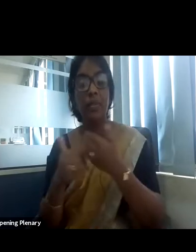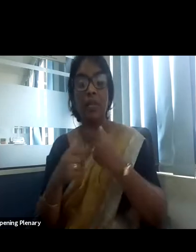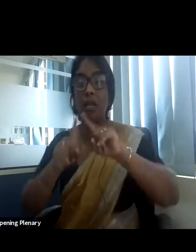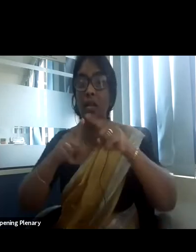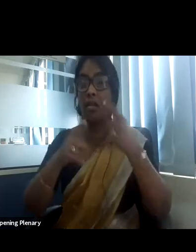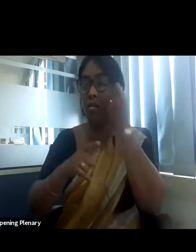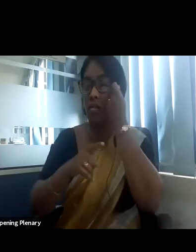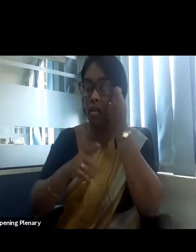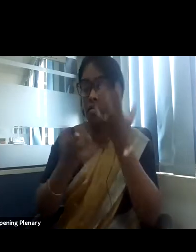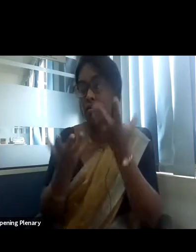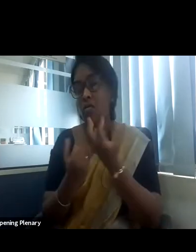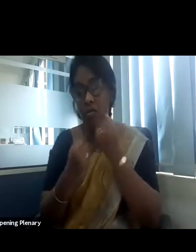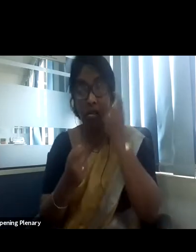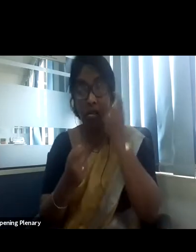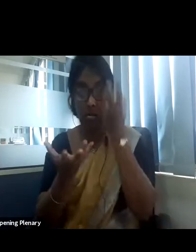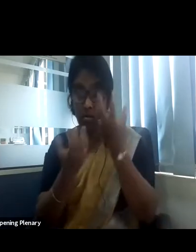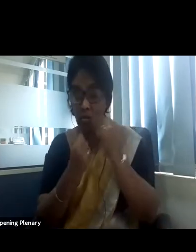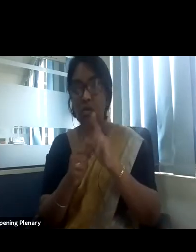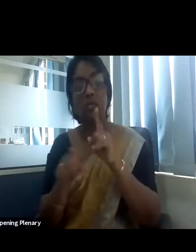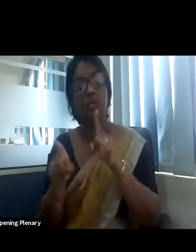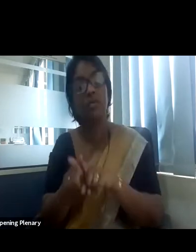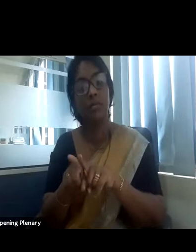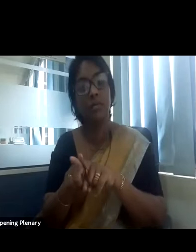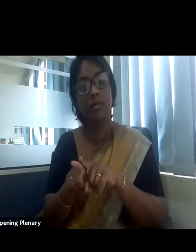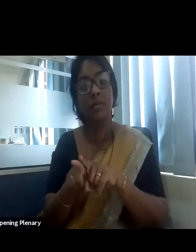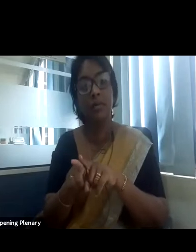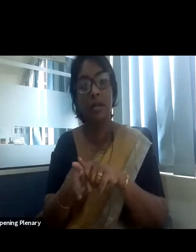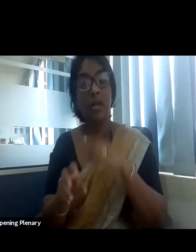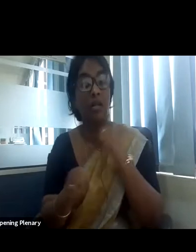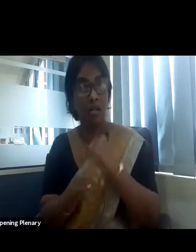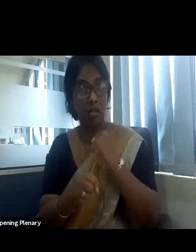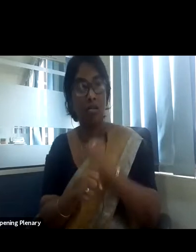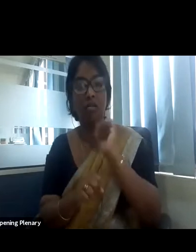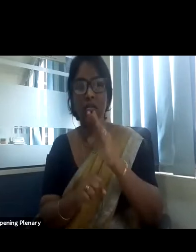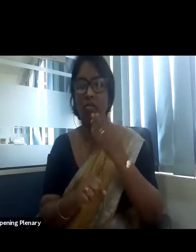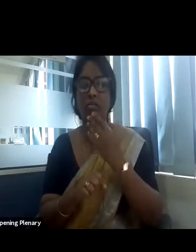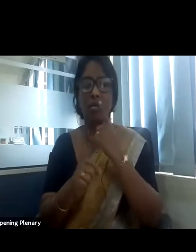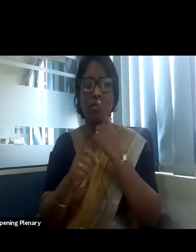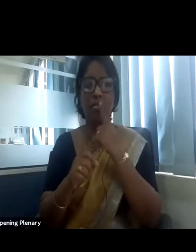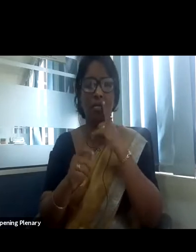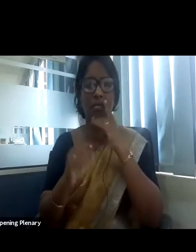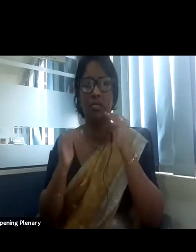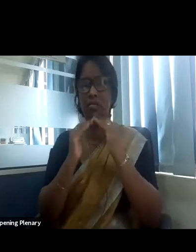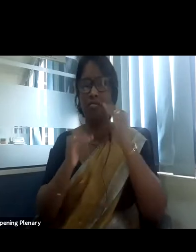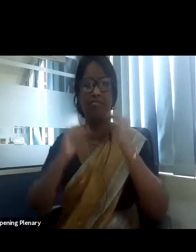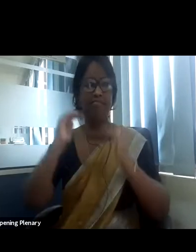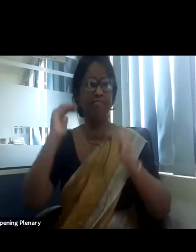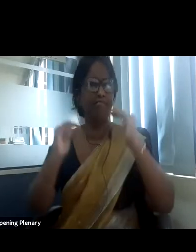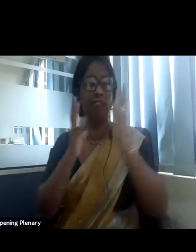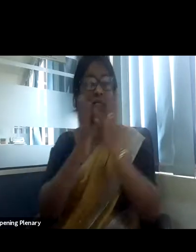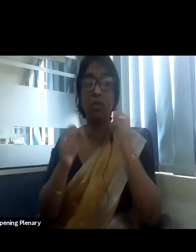issues of exploitation and inequality and wealth distribution. And we have witnessed over the